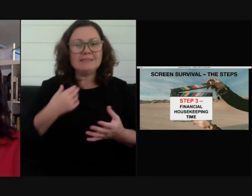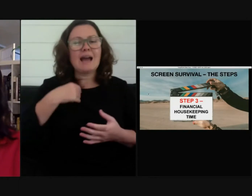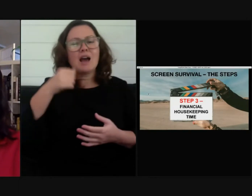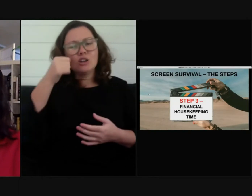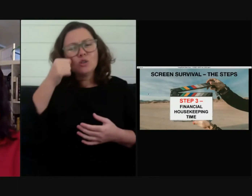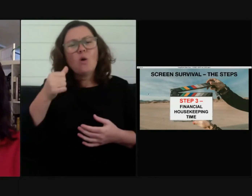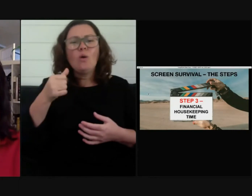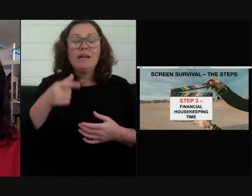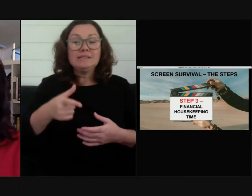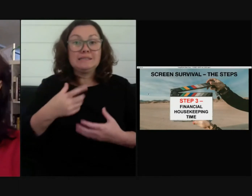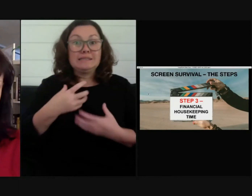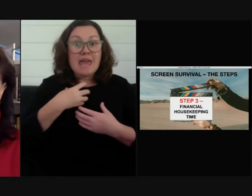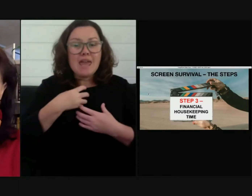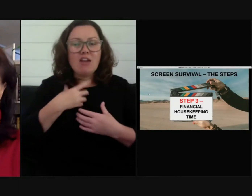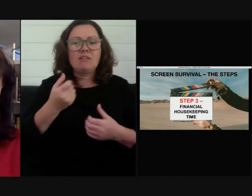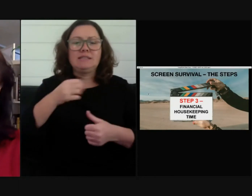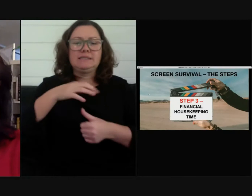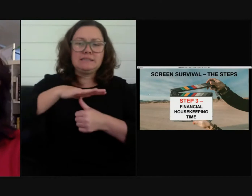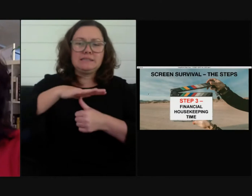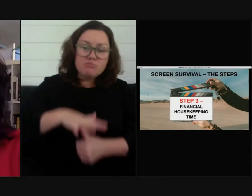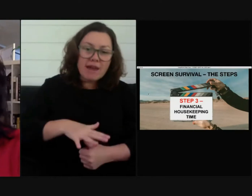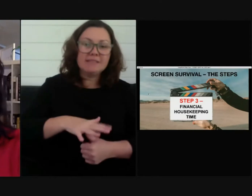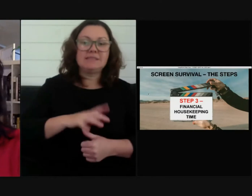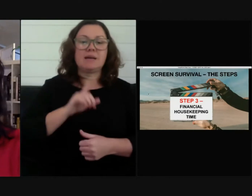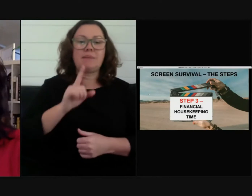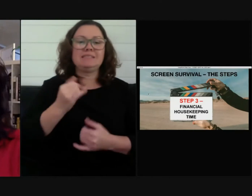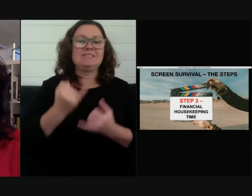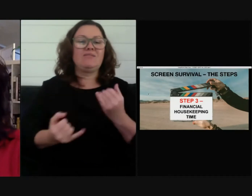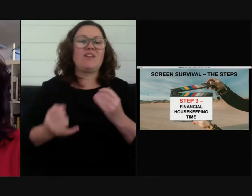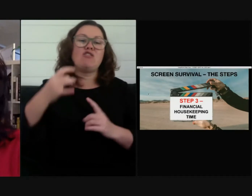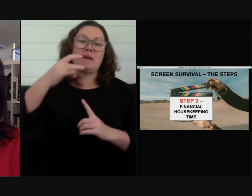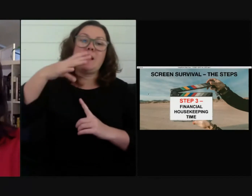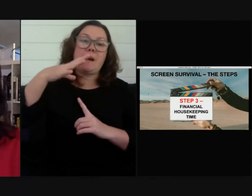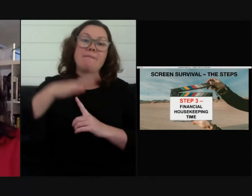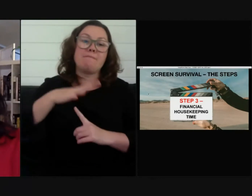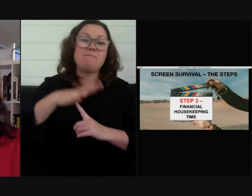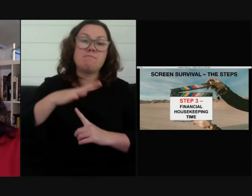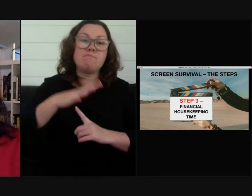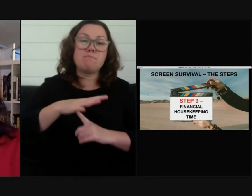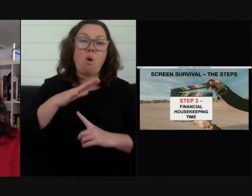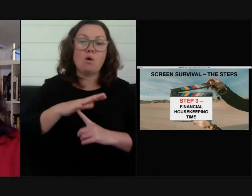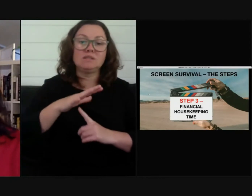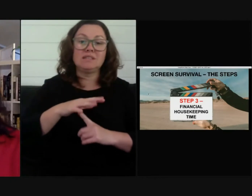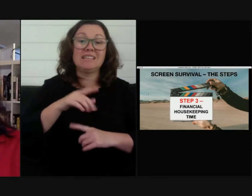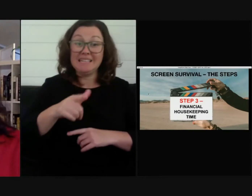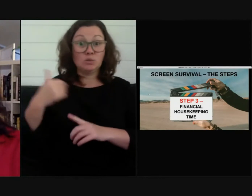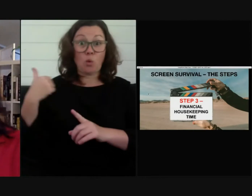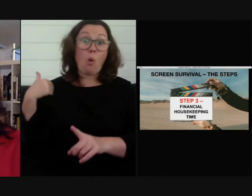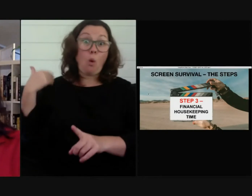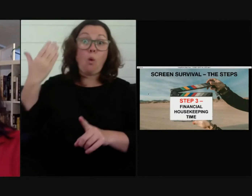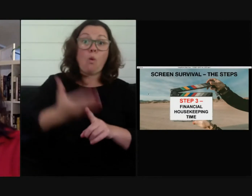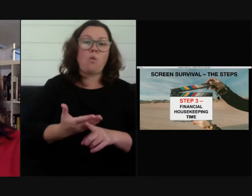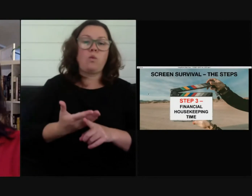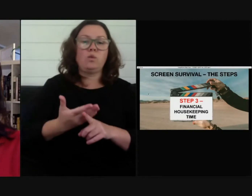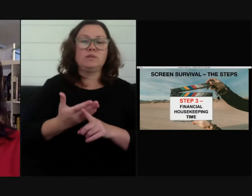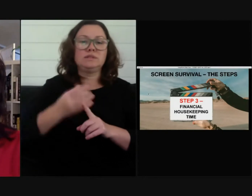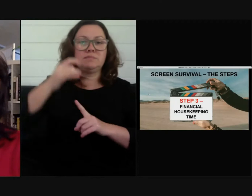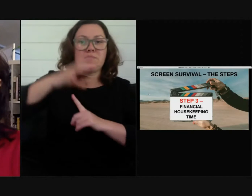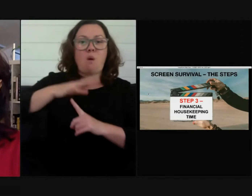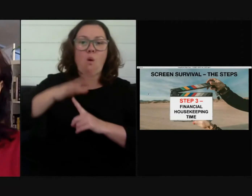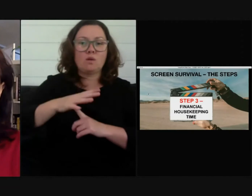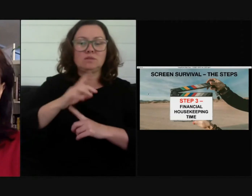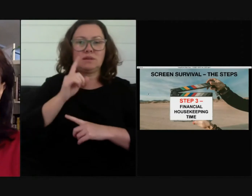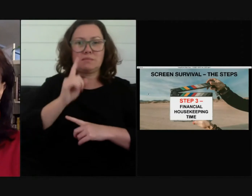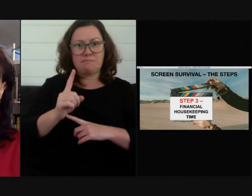important. It's something that has actually always been important. But this week, as I mentioned, it's become even